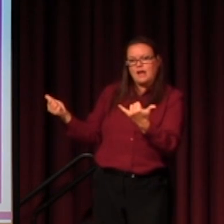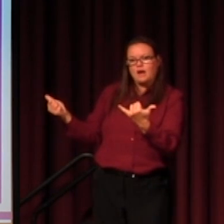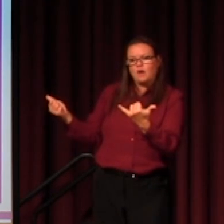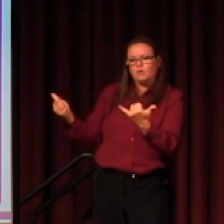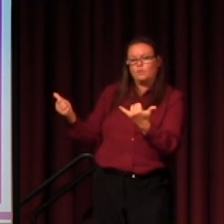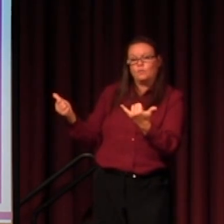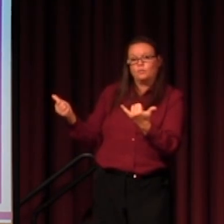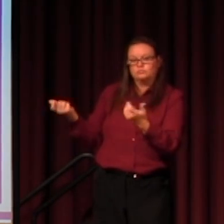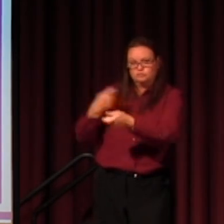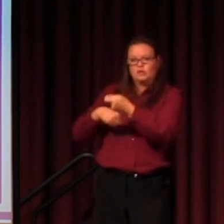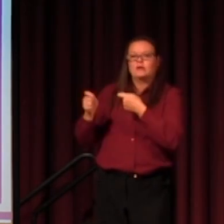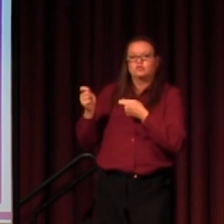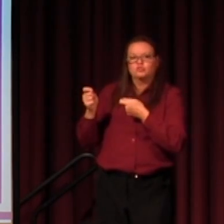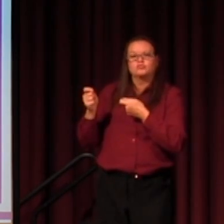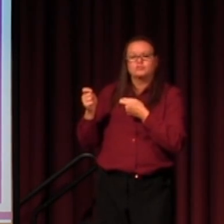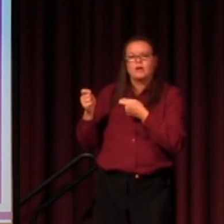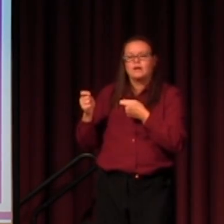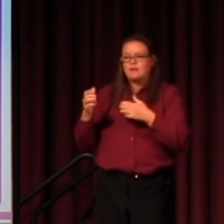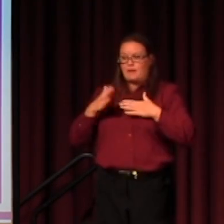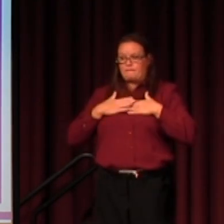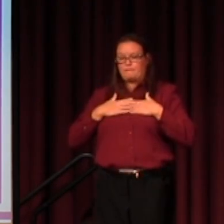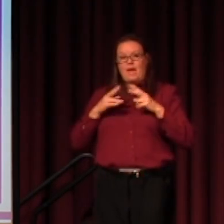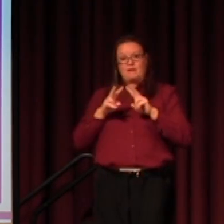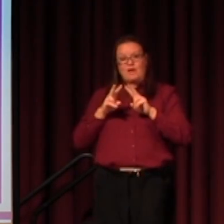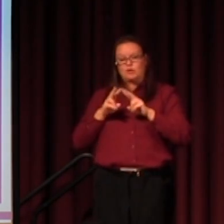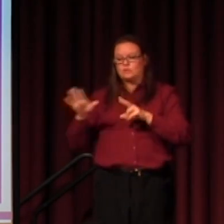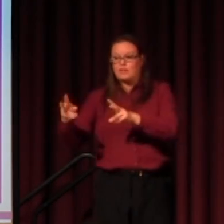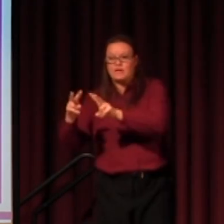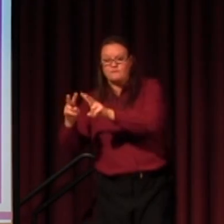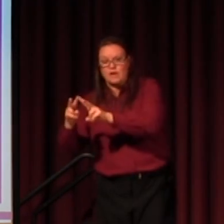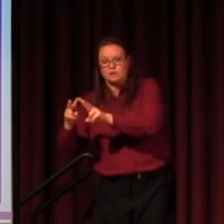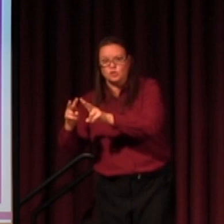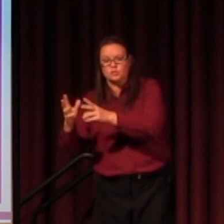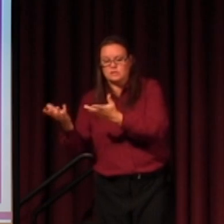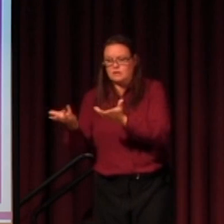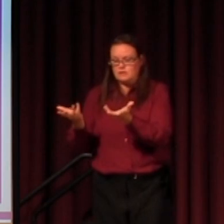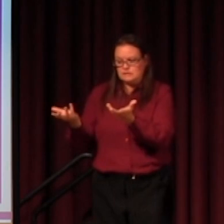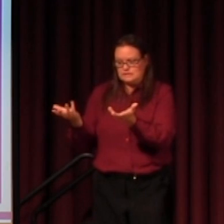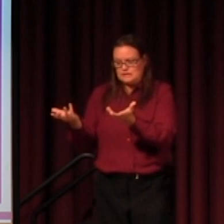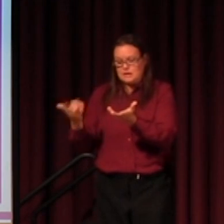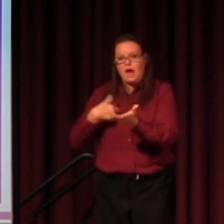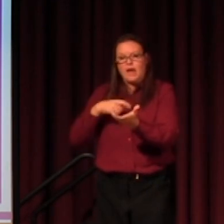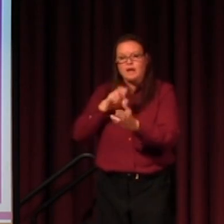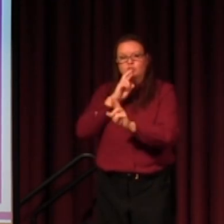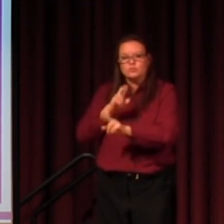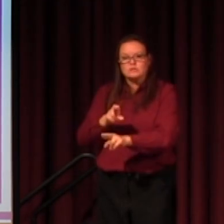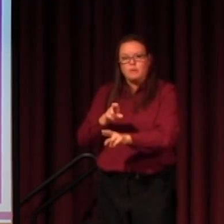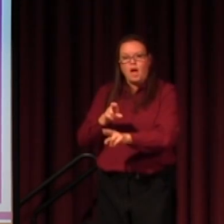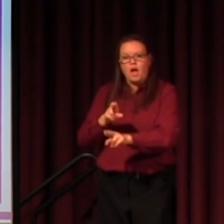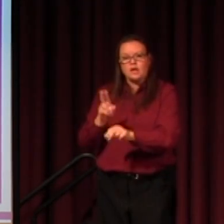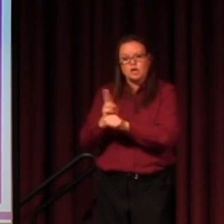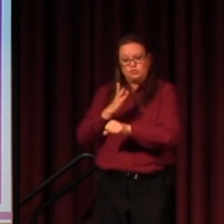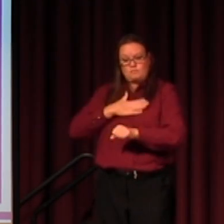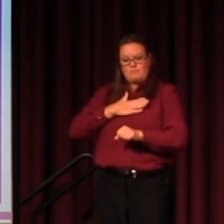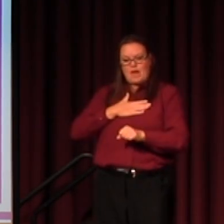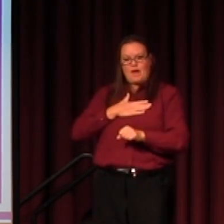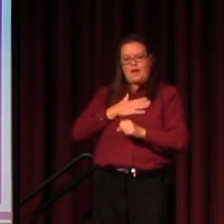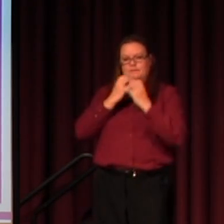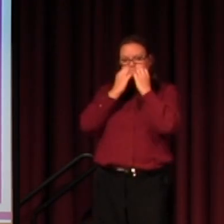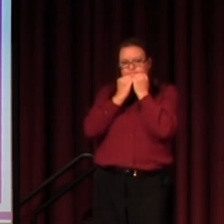values. When they come at me with their values, my only option is to respond with my values.